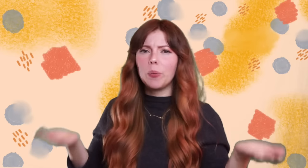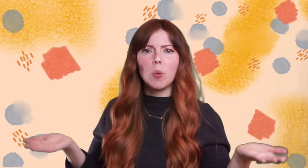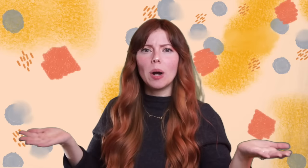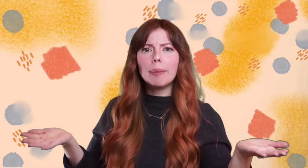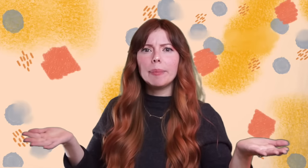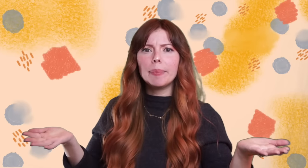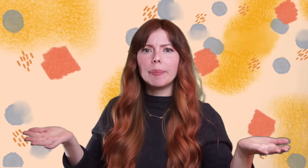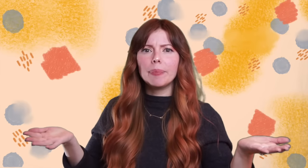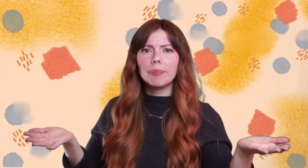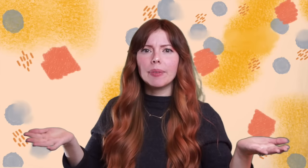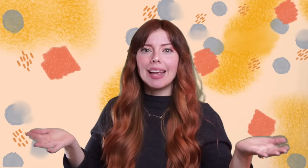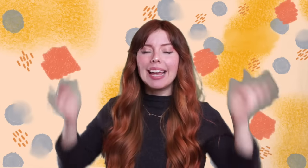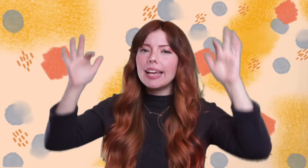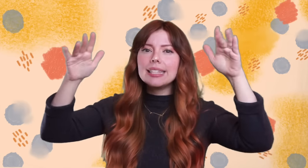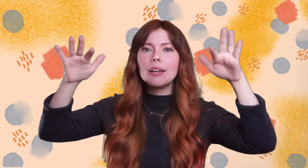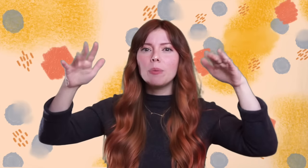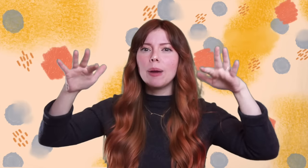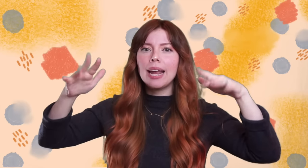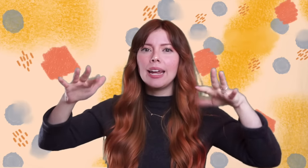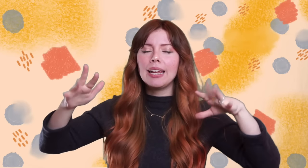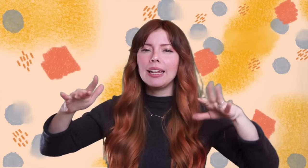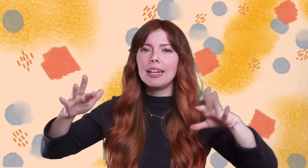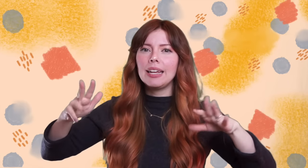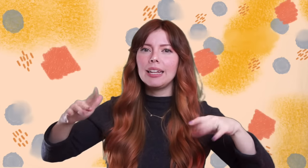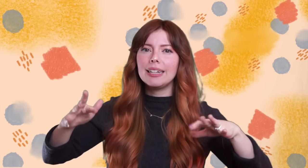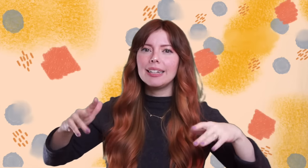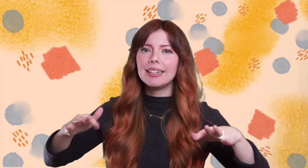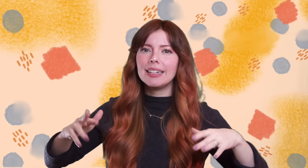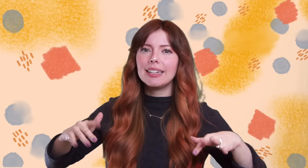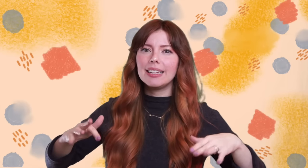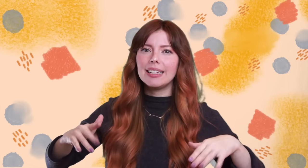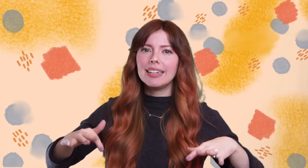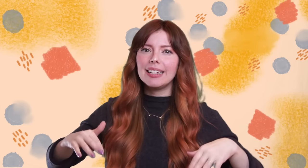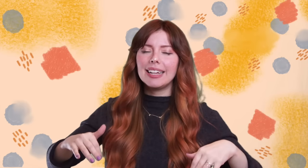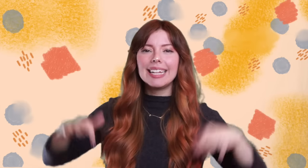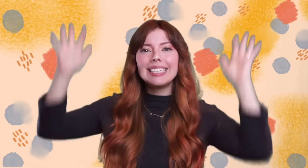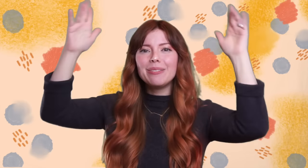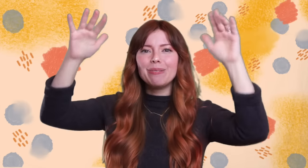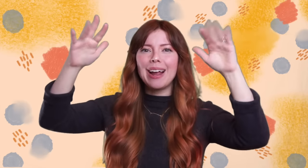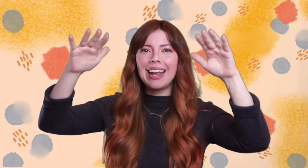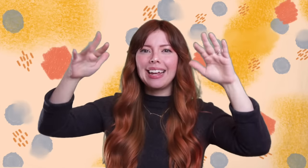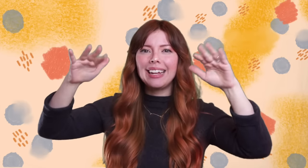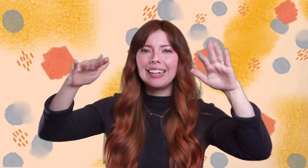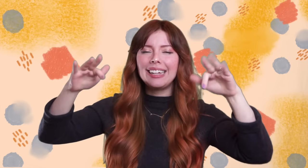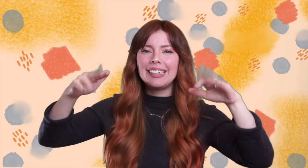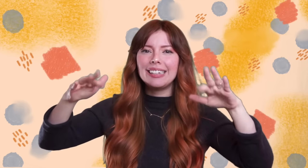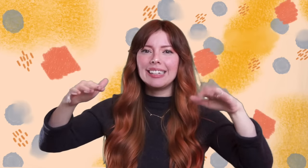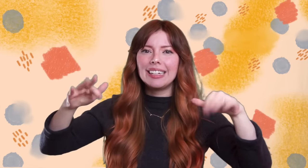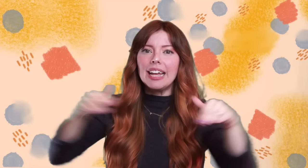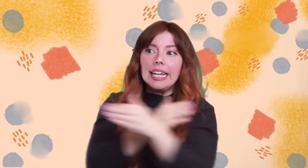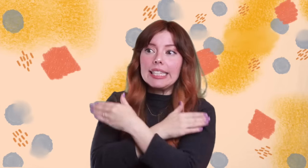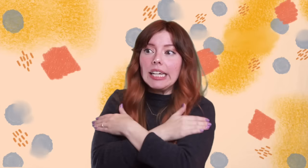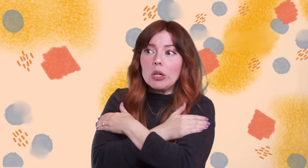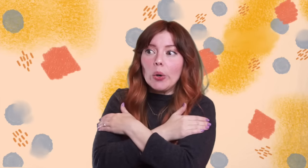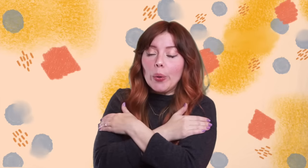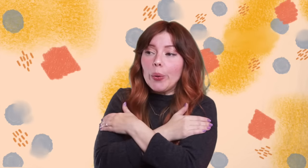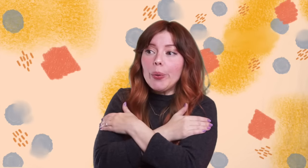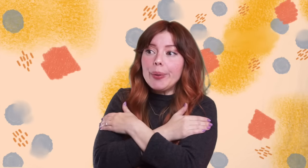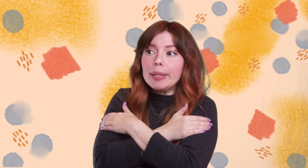warm? Is it rainy? Is it rainy? Is it cold?